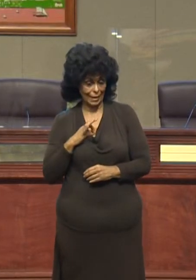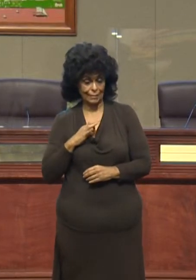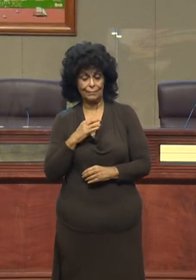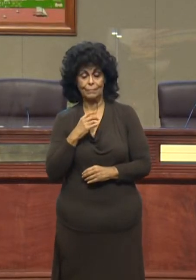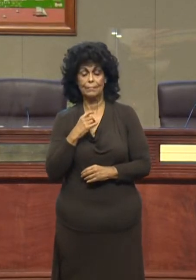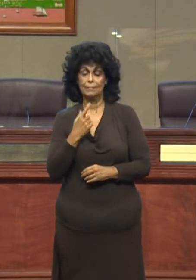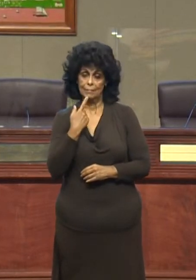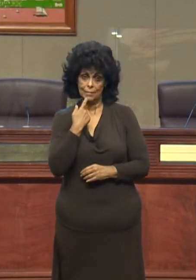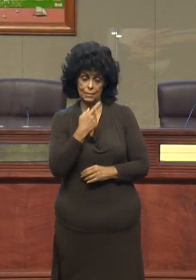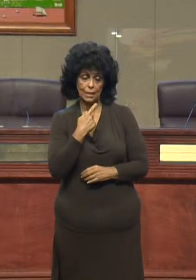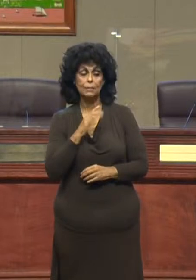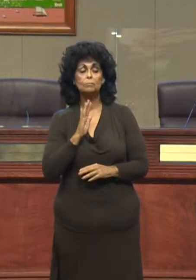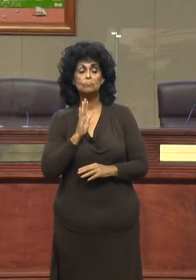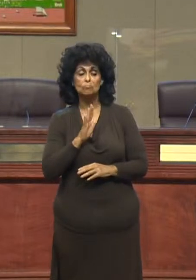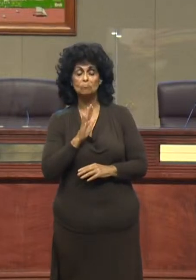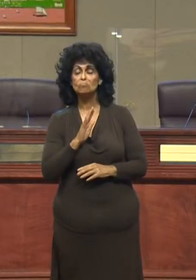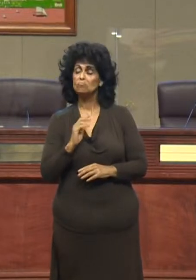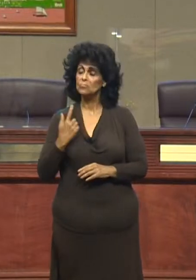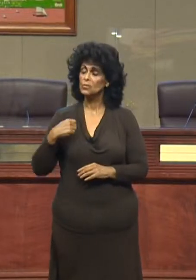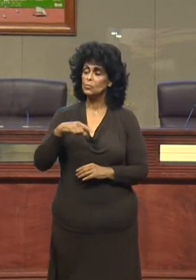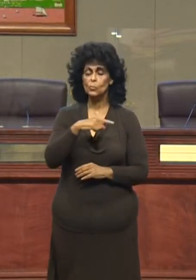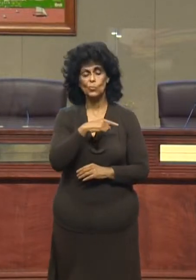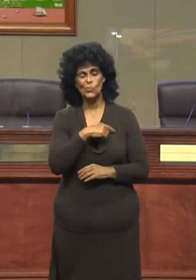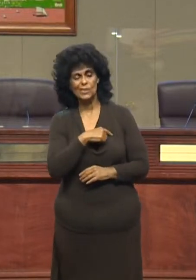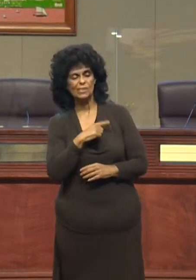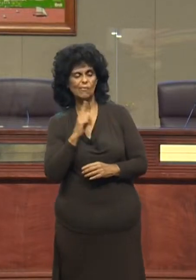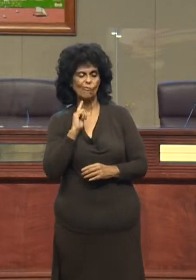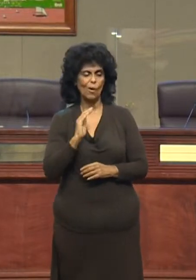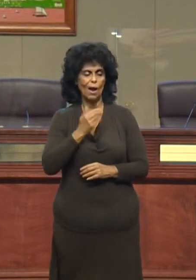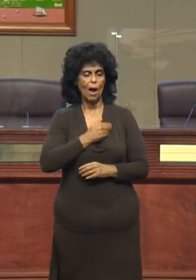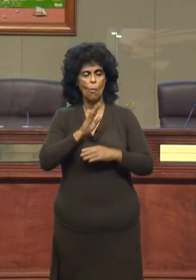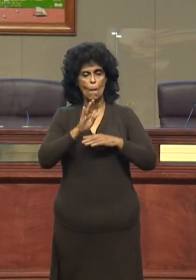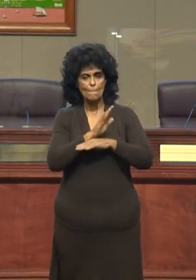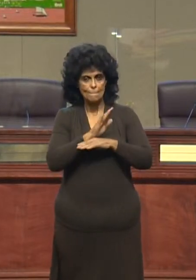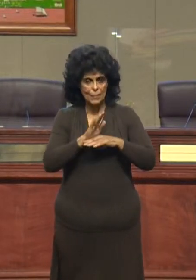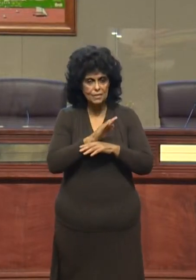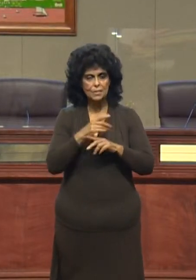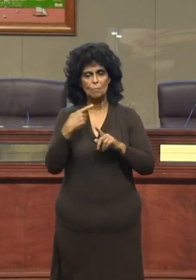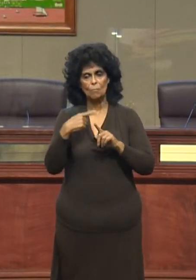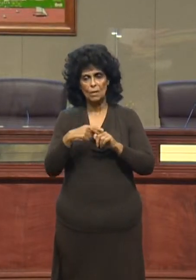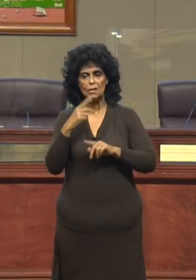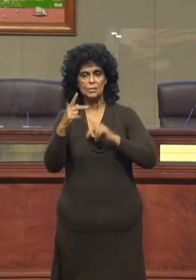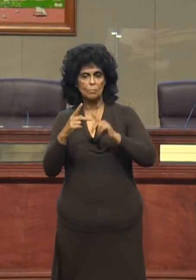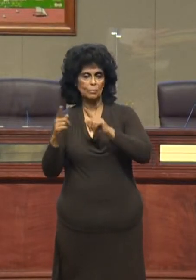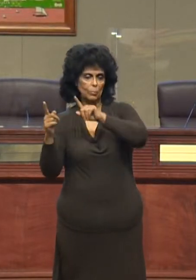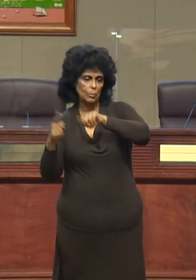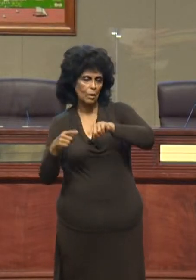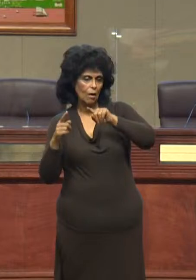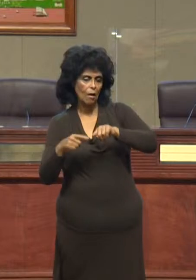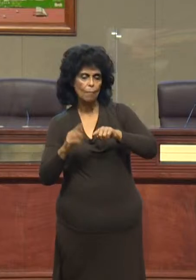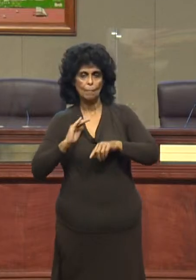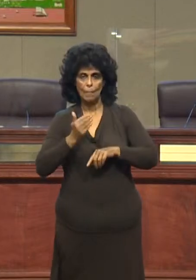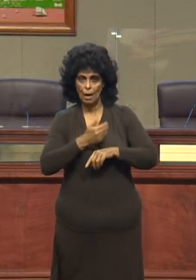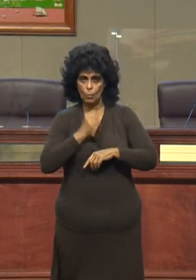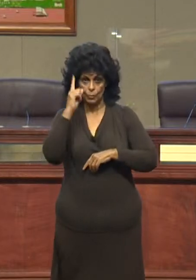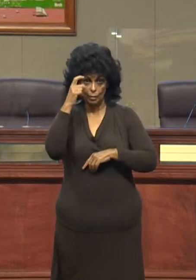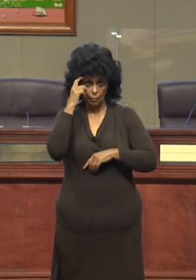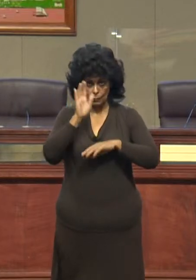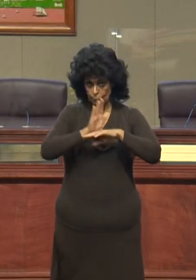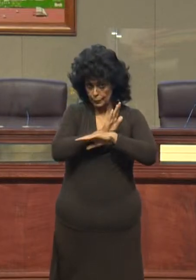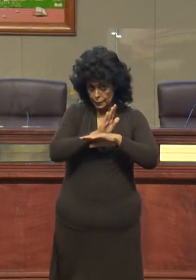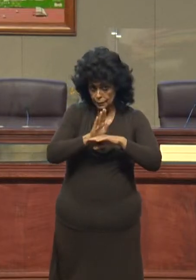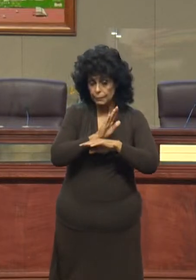were making an internal policy as well as a public policy about the wearing of facial coverings, our